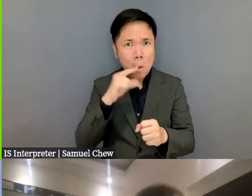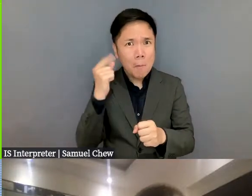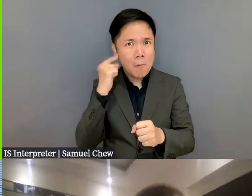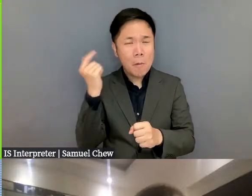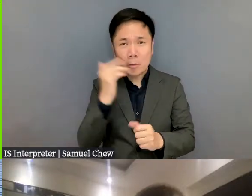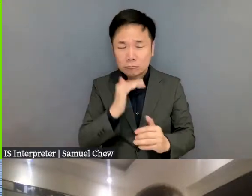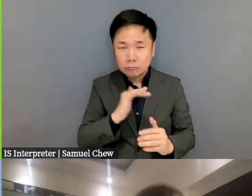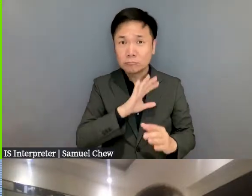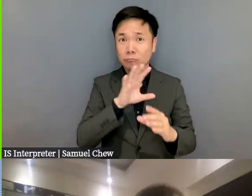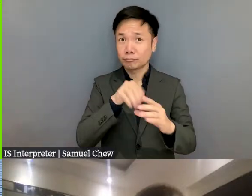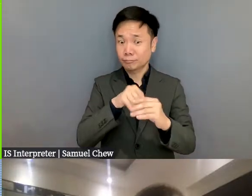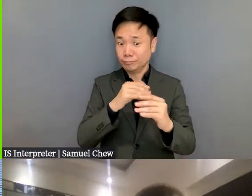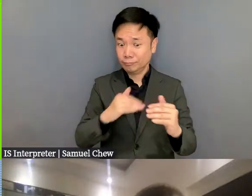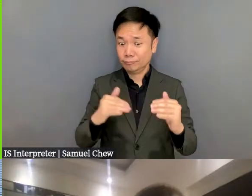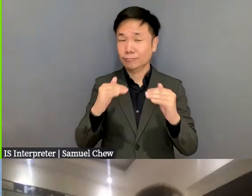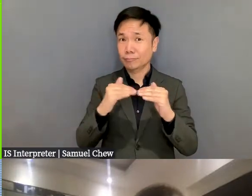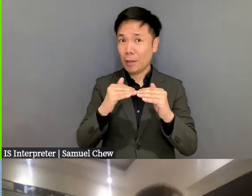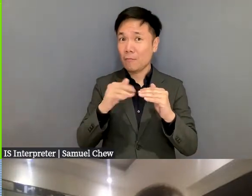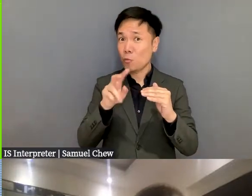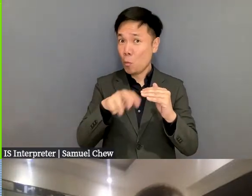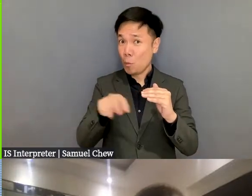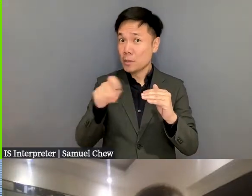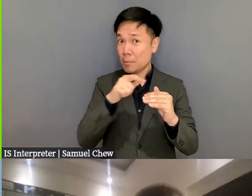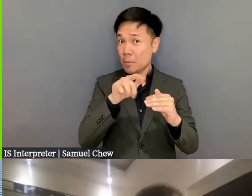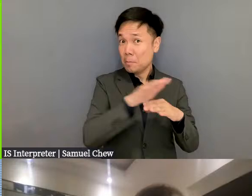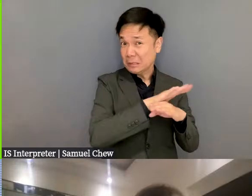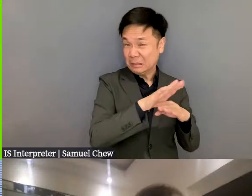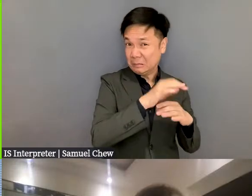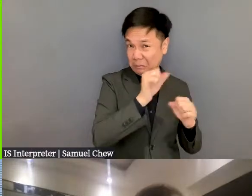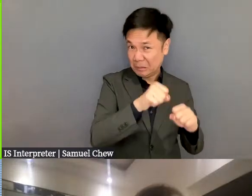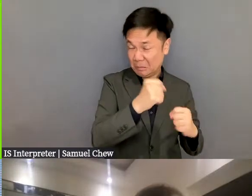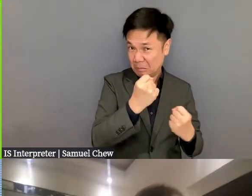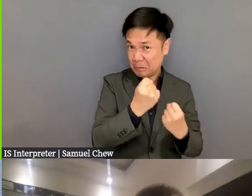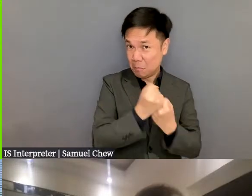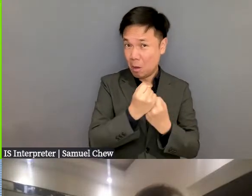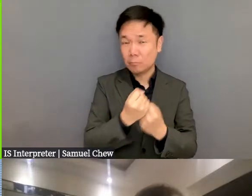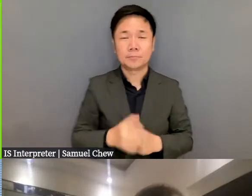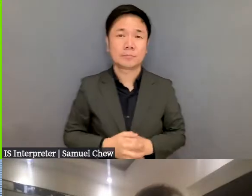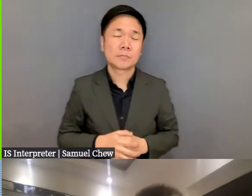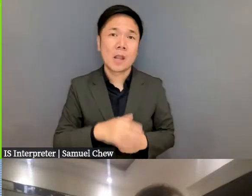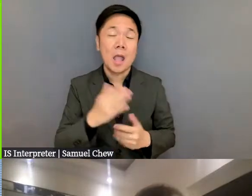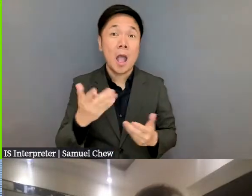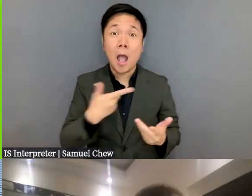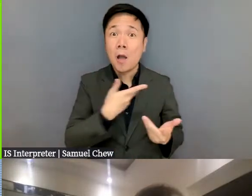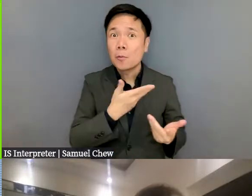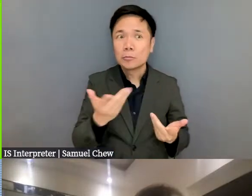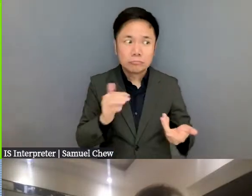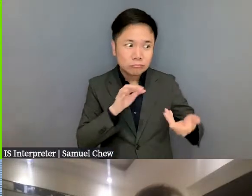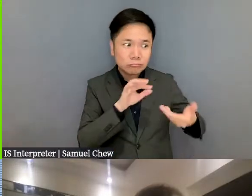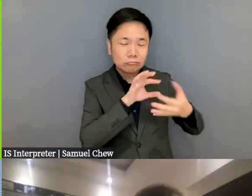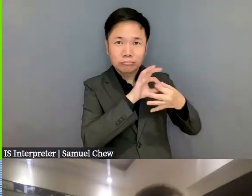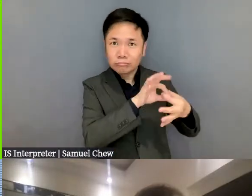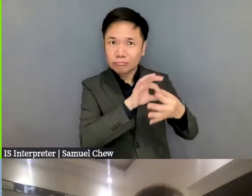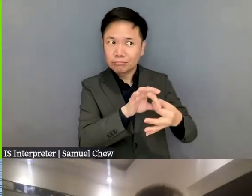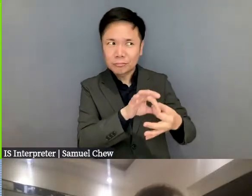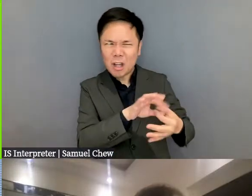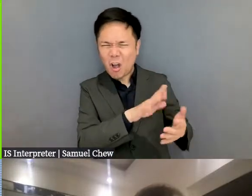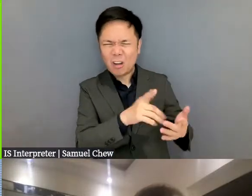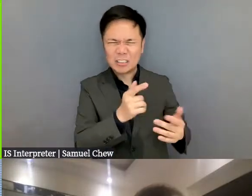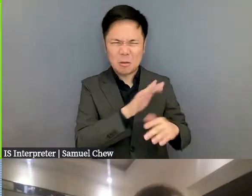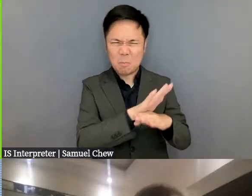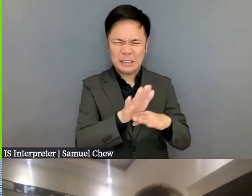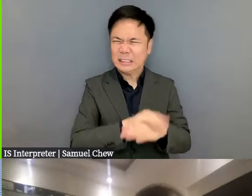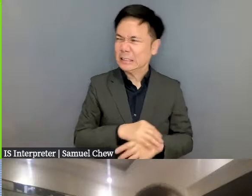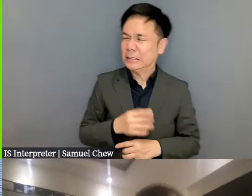tourism sector? And have you kind of made any alliances, or have they been resistances? So we'd love to